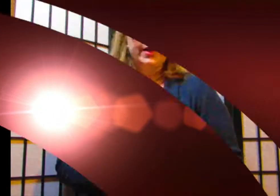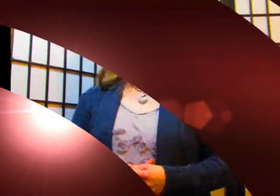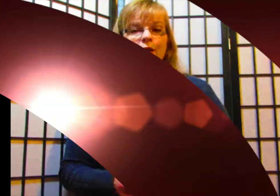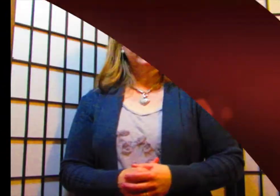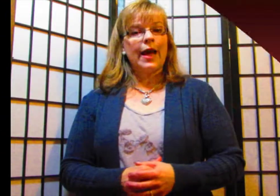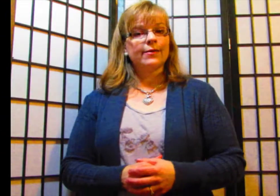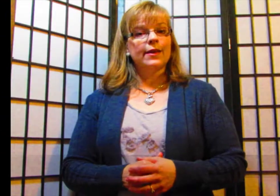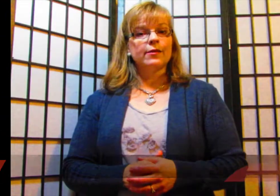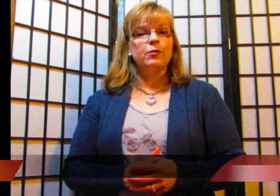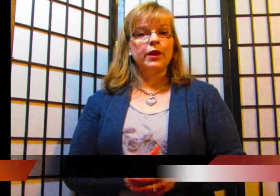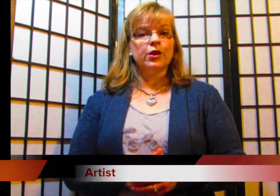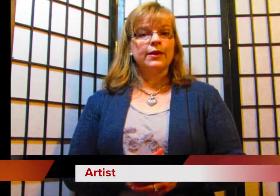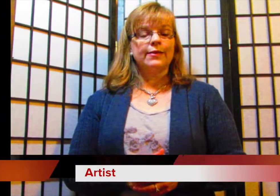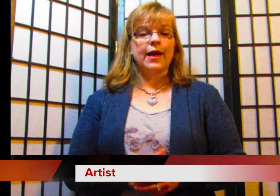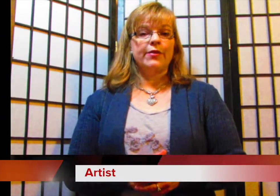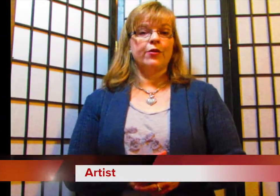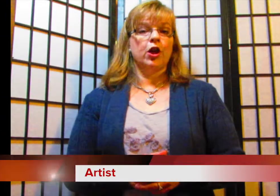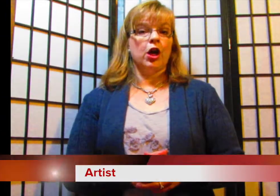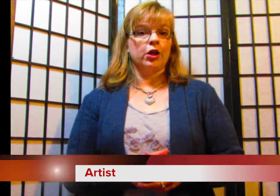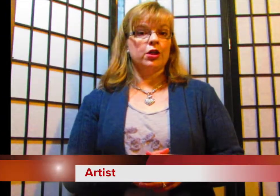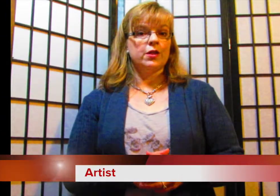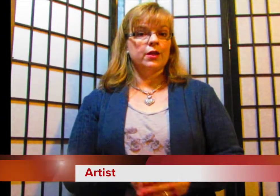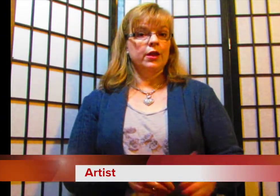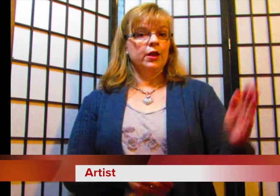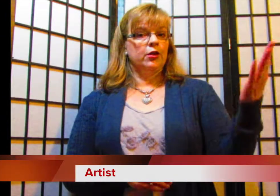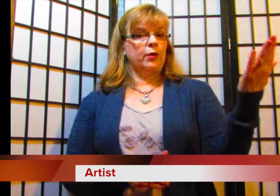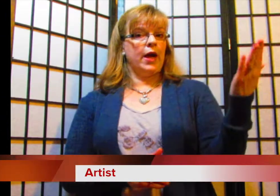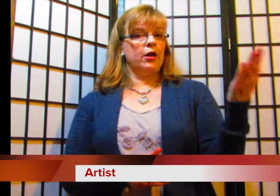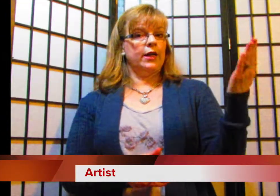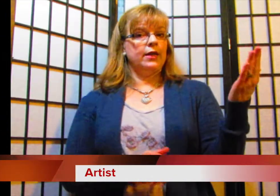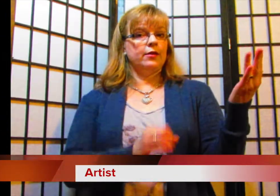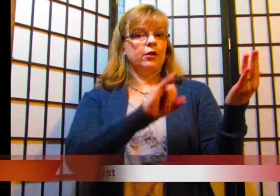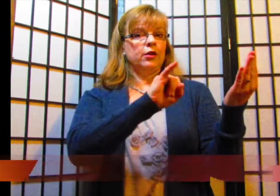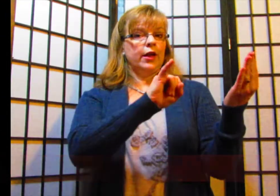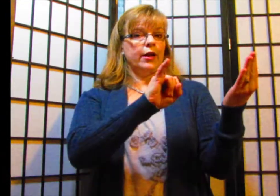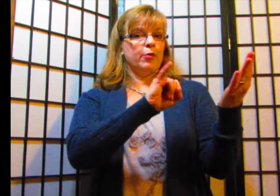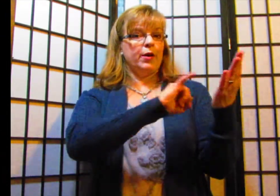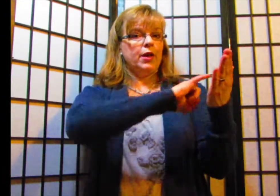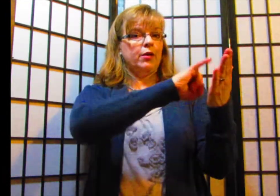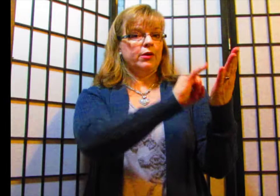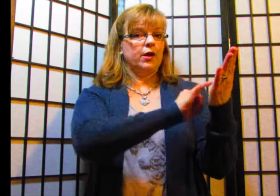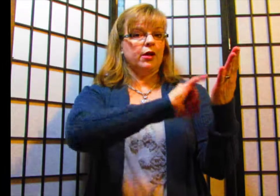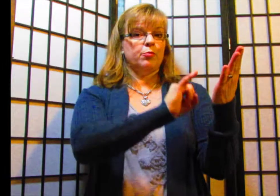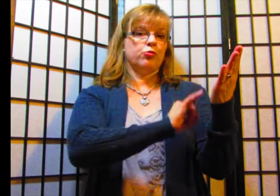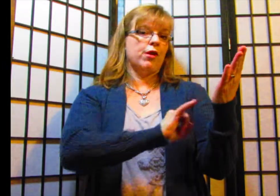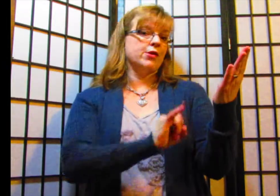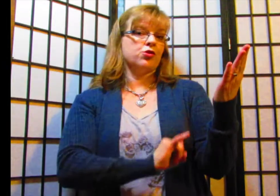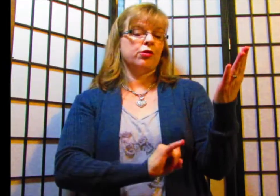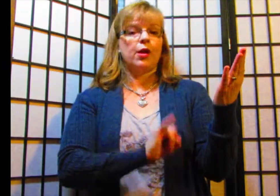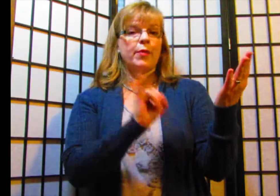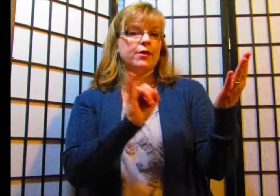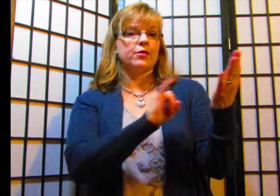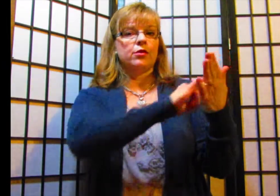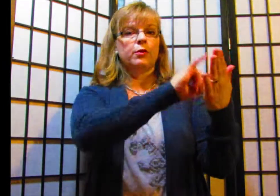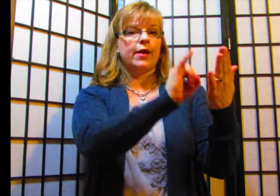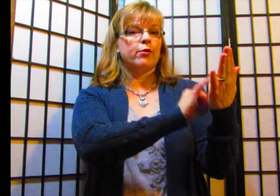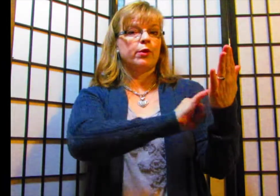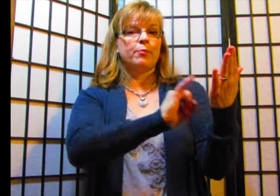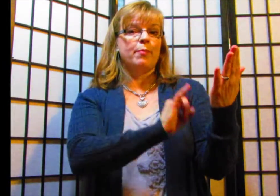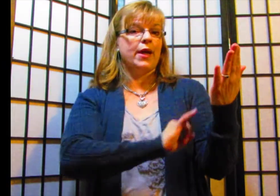In our last lesson, we learned the sign for art. So we had our easel, and our pinky was our brush or our pencil, whatever we're making